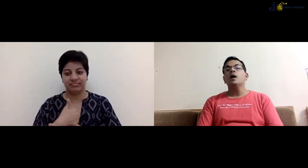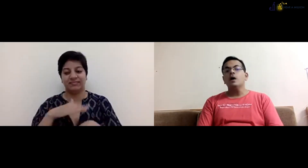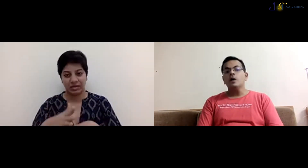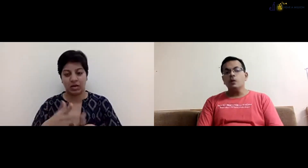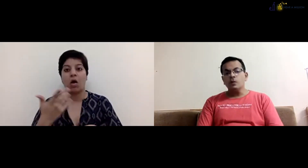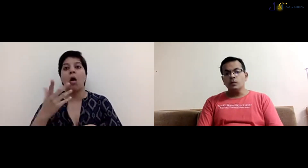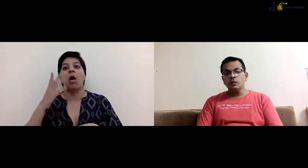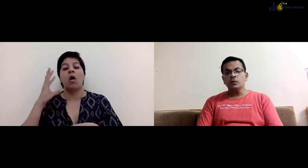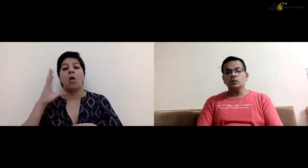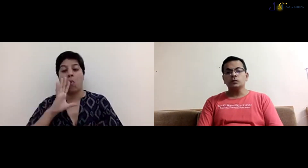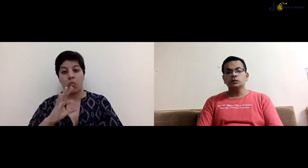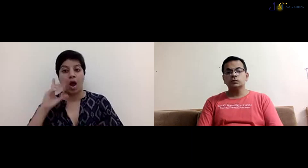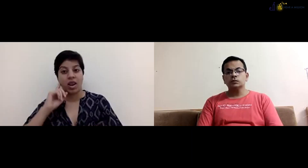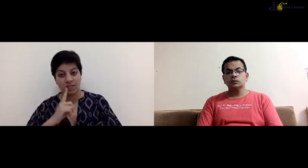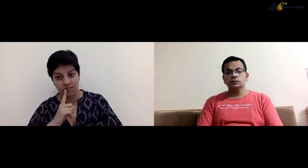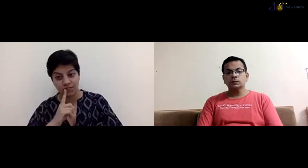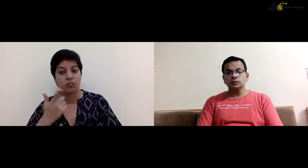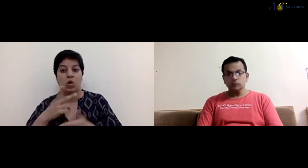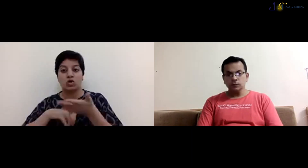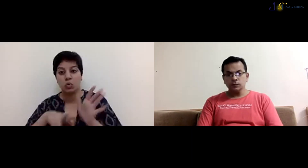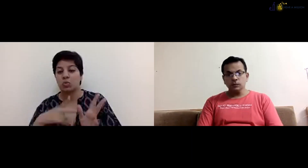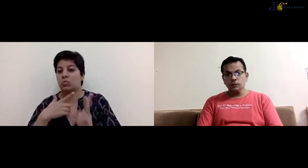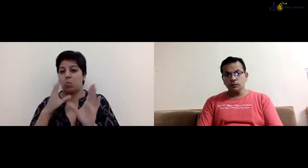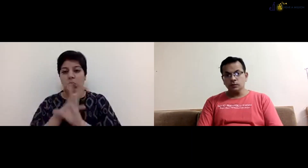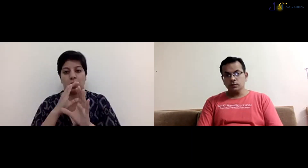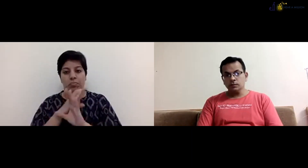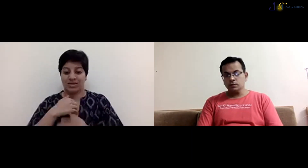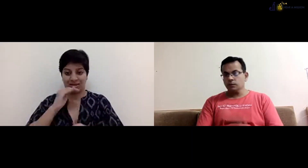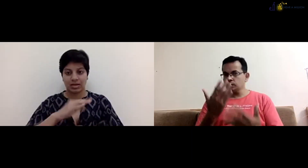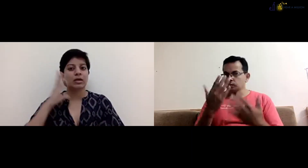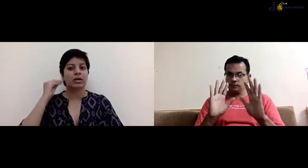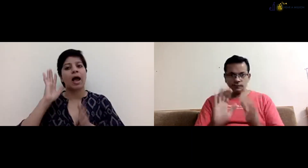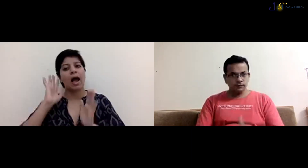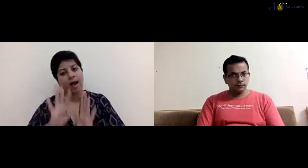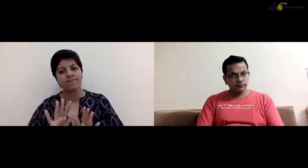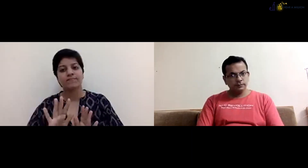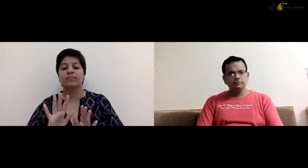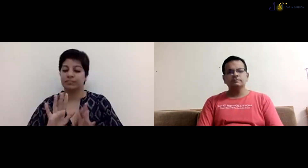fall down somewhere. Then I got injured in near my ear.